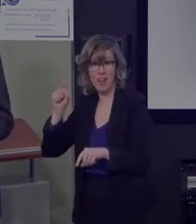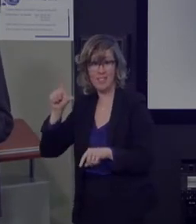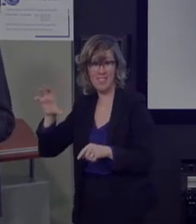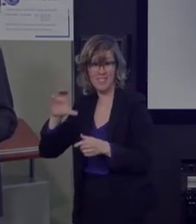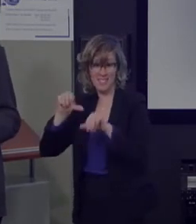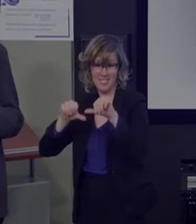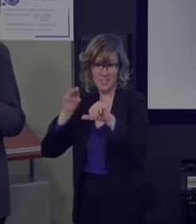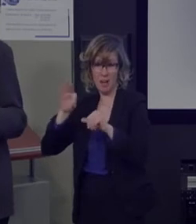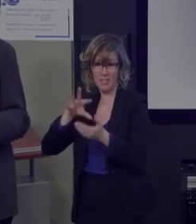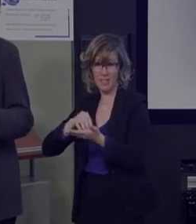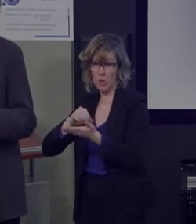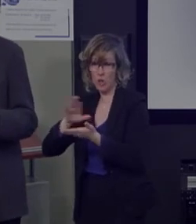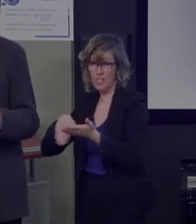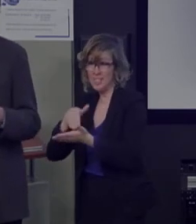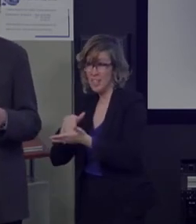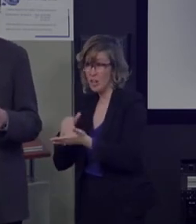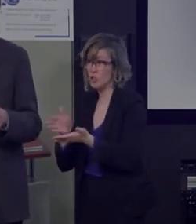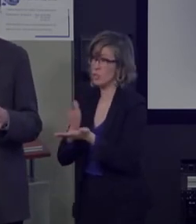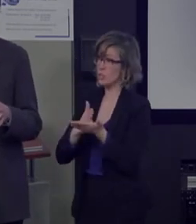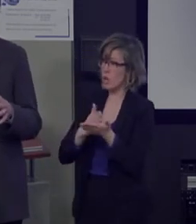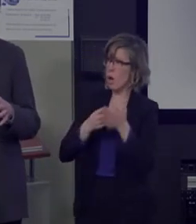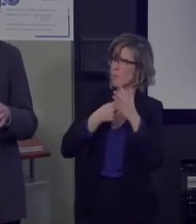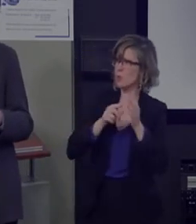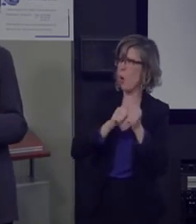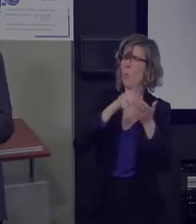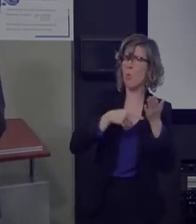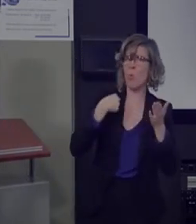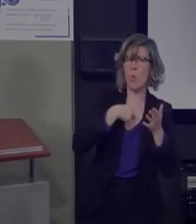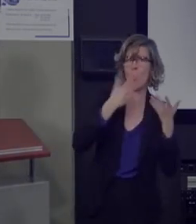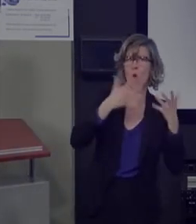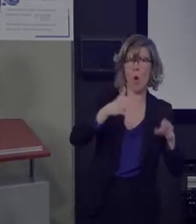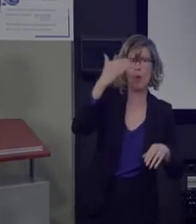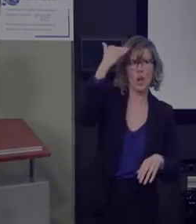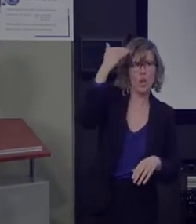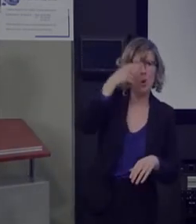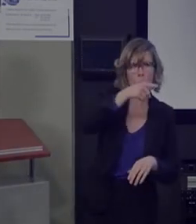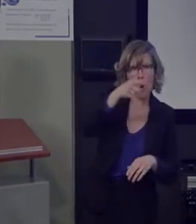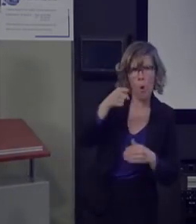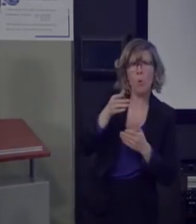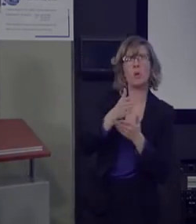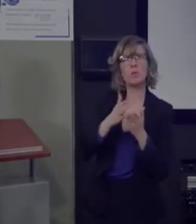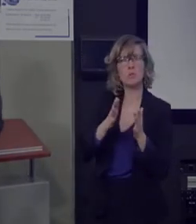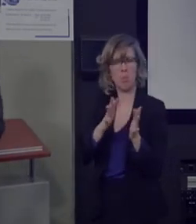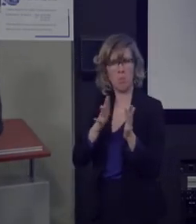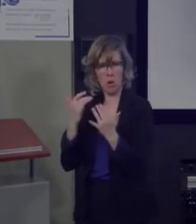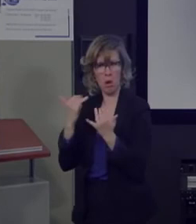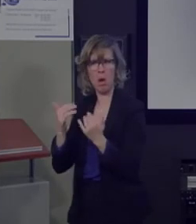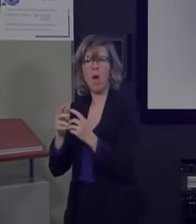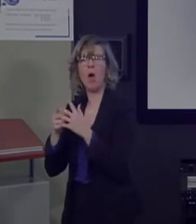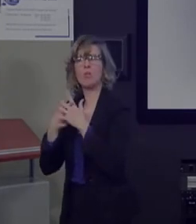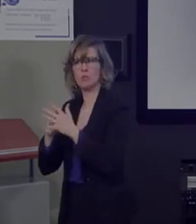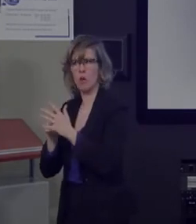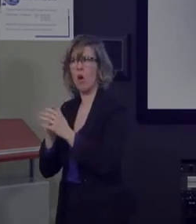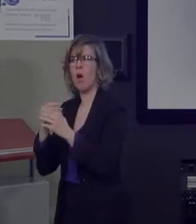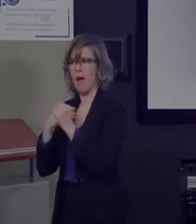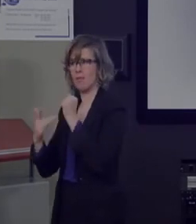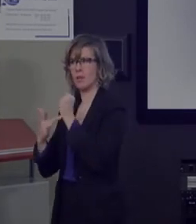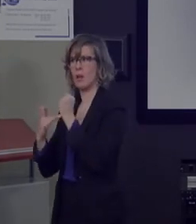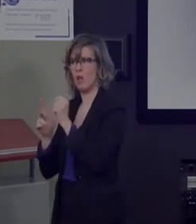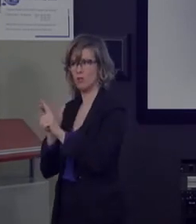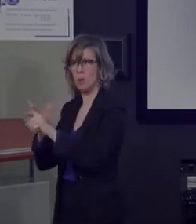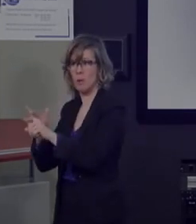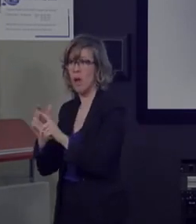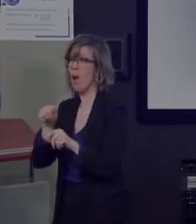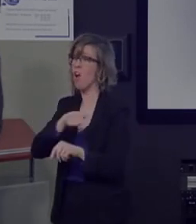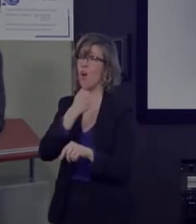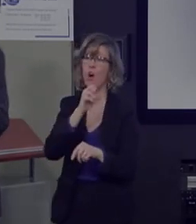are, they start out with existing understanding, and some of them have moved toward technological applications, and others have started out